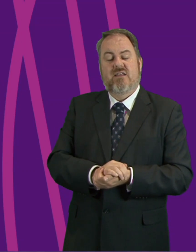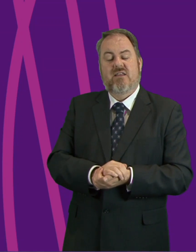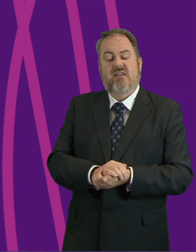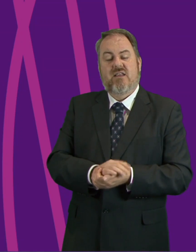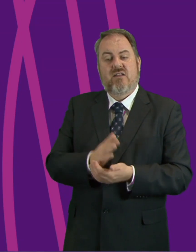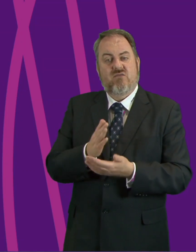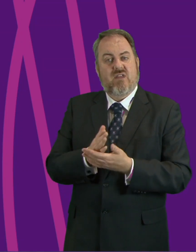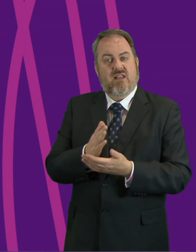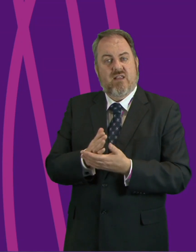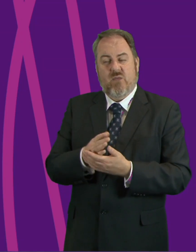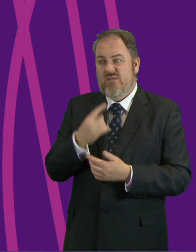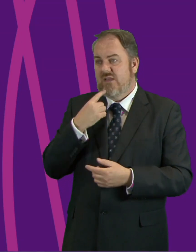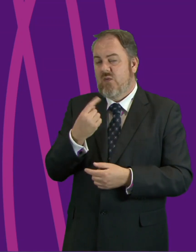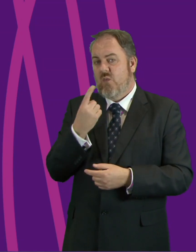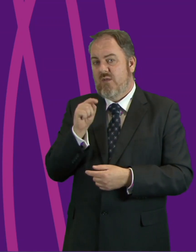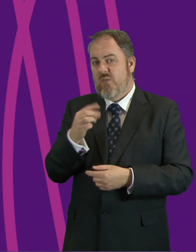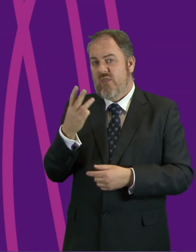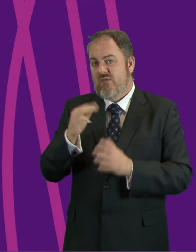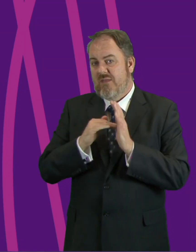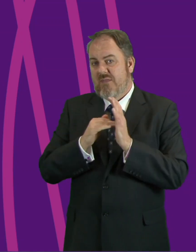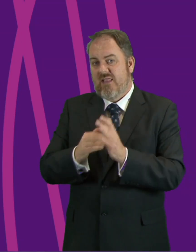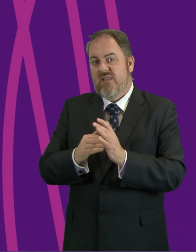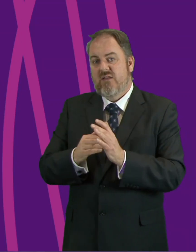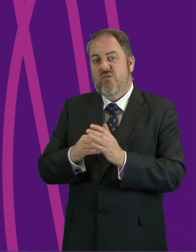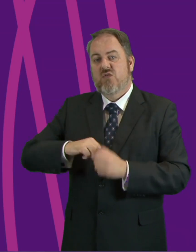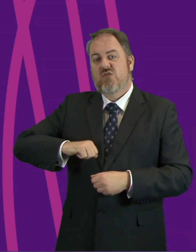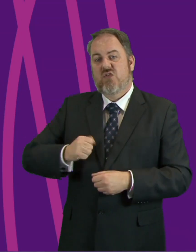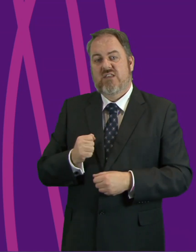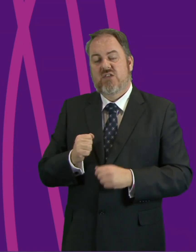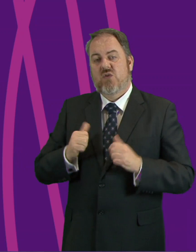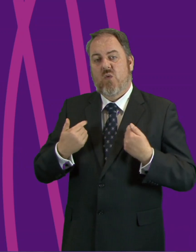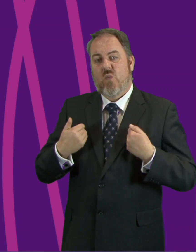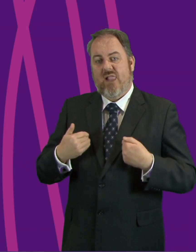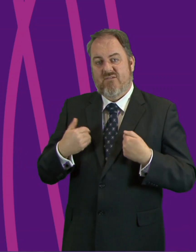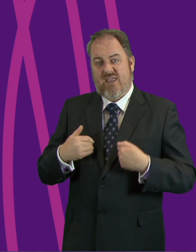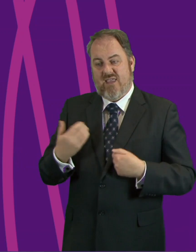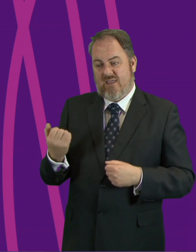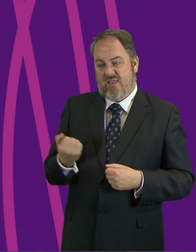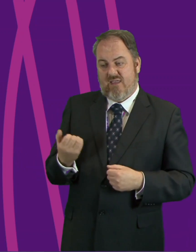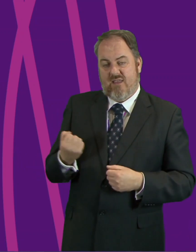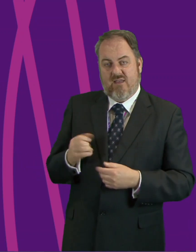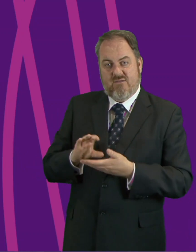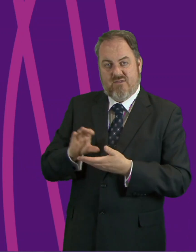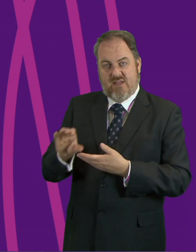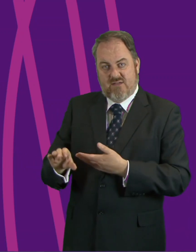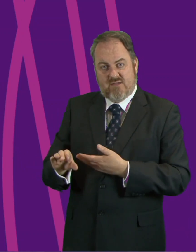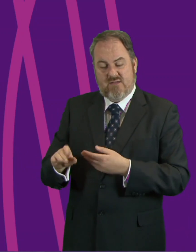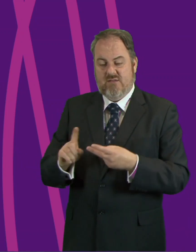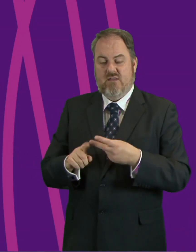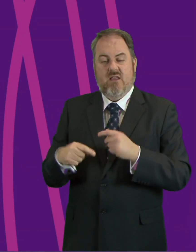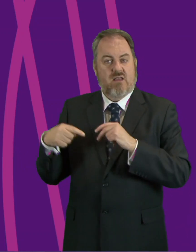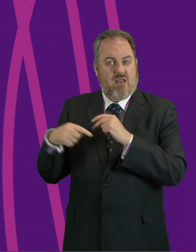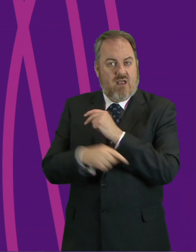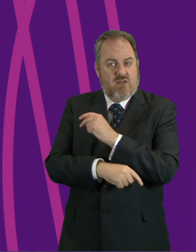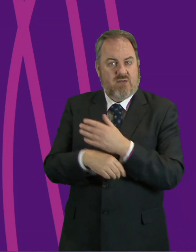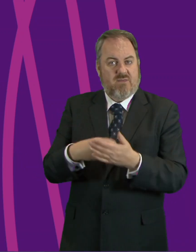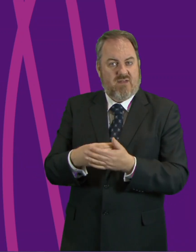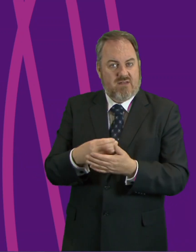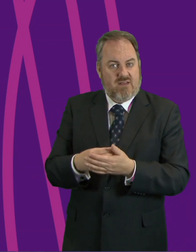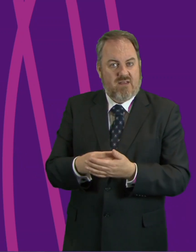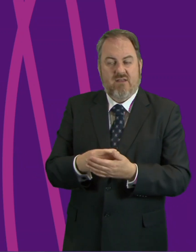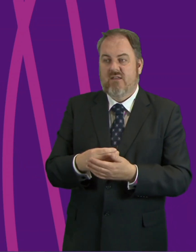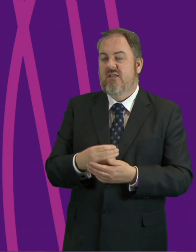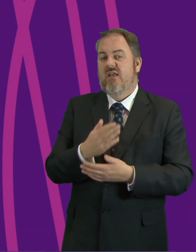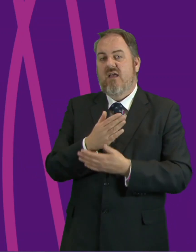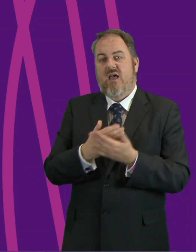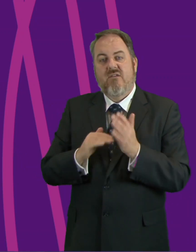of £1.3 million for the Scottish Welfare Fund, £749,000 in hardship funding, £500,000 from the